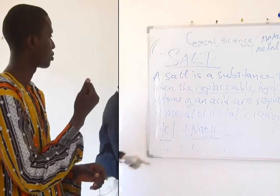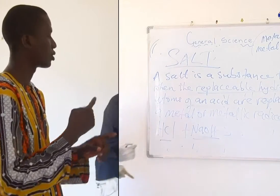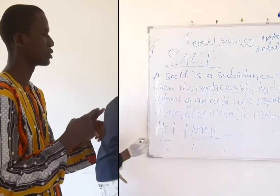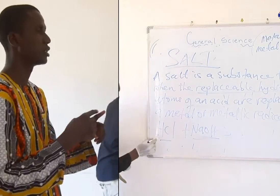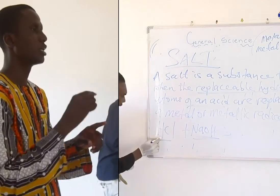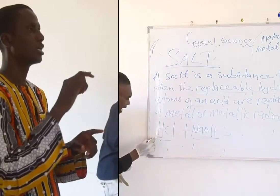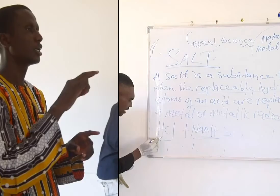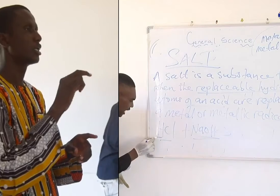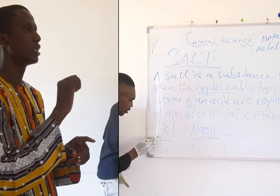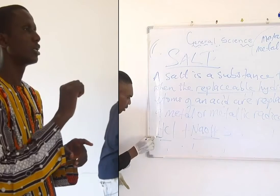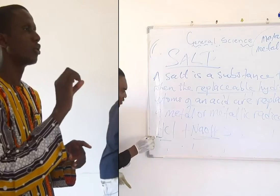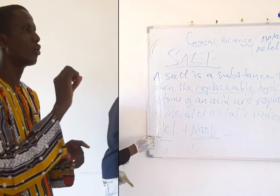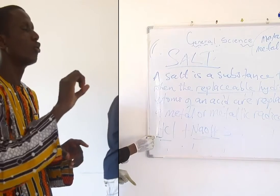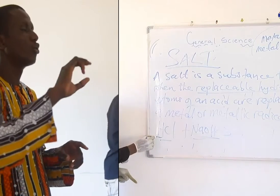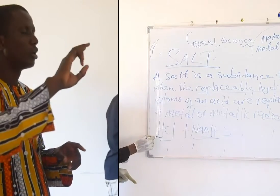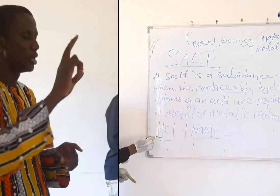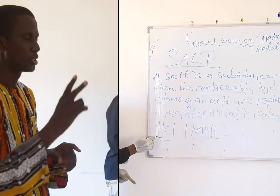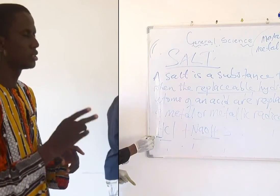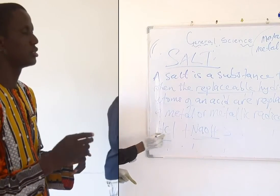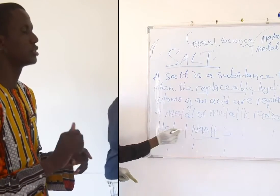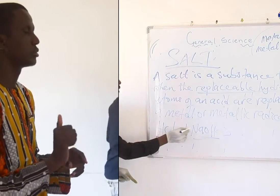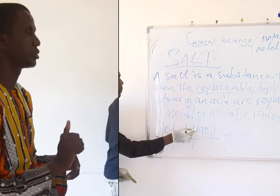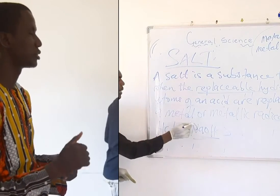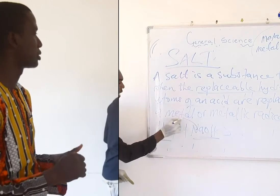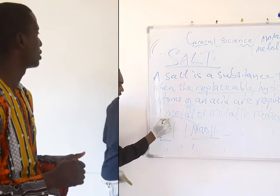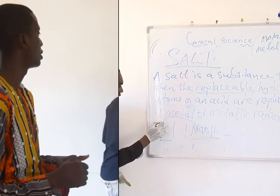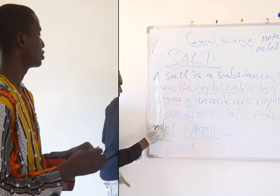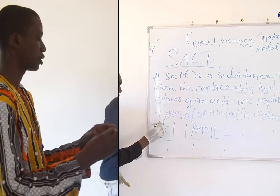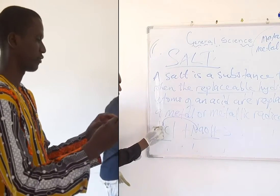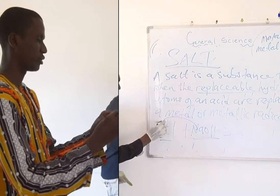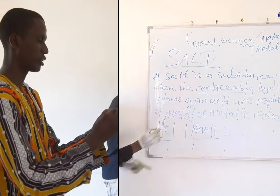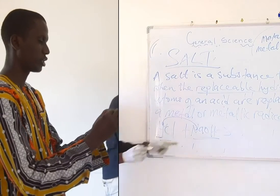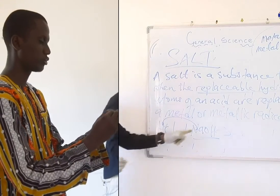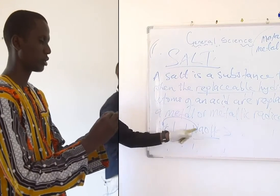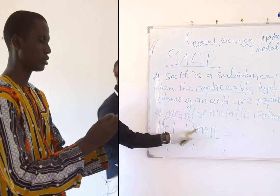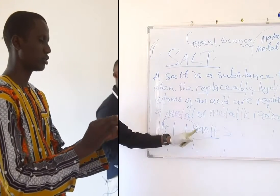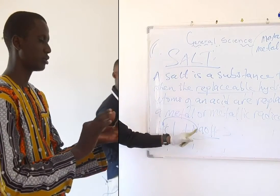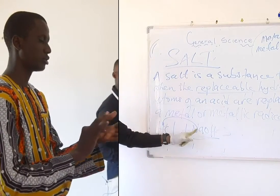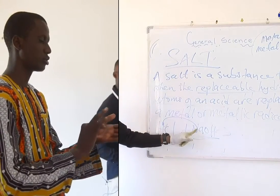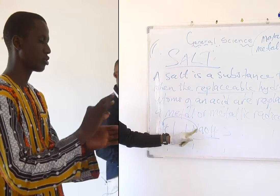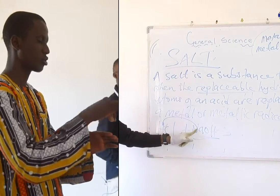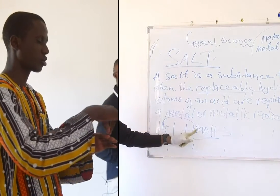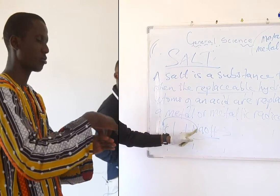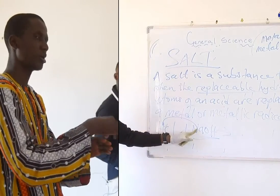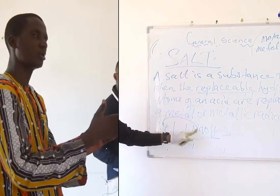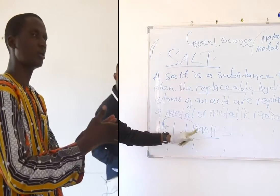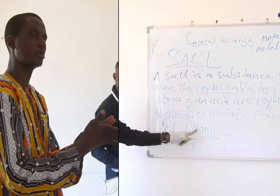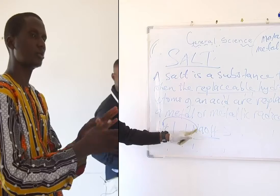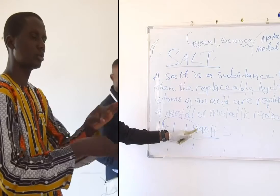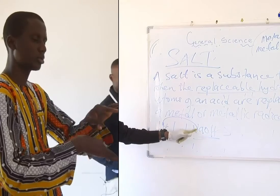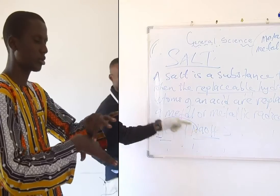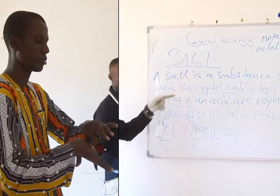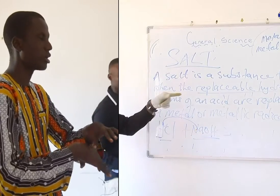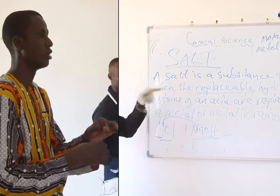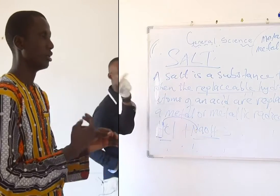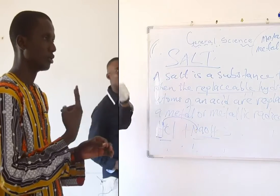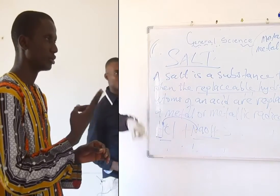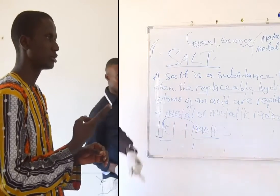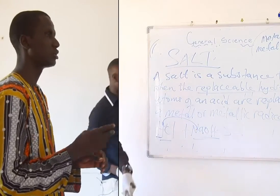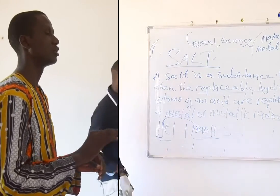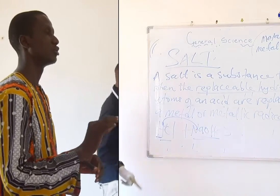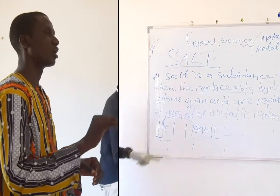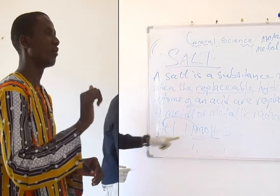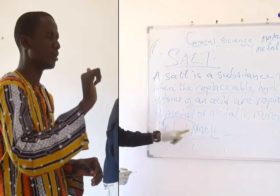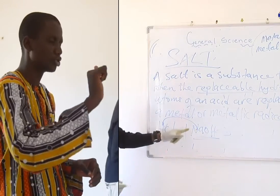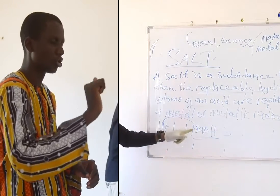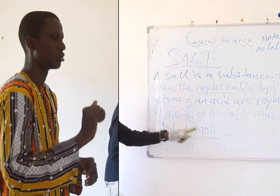now? This hydrogen atom of this acid will be replaced by this metal, and therefore consequently what will form is a